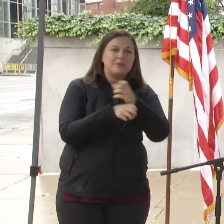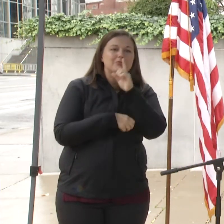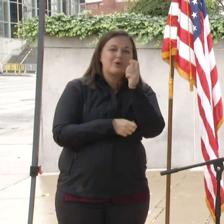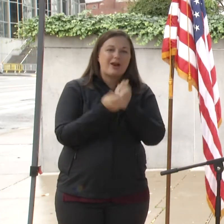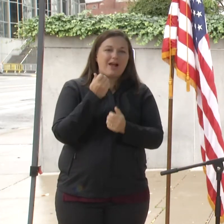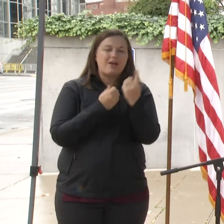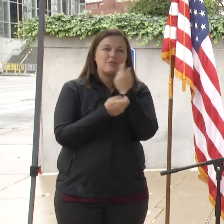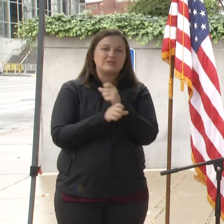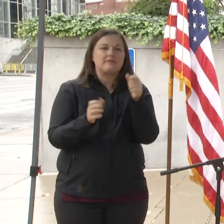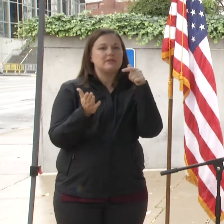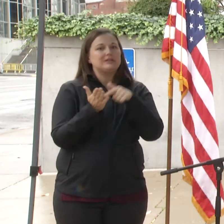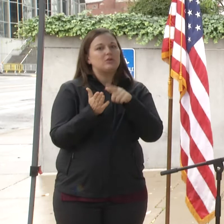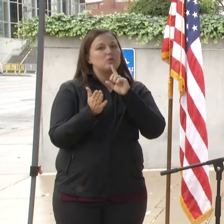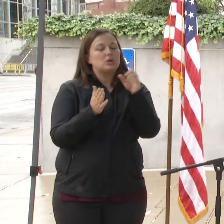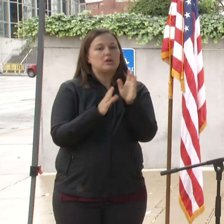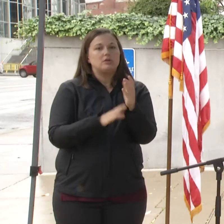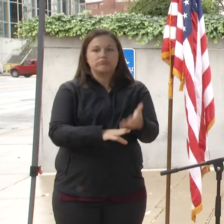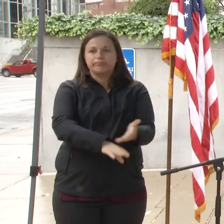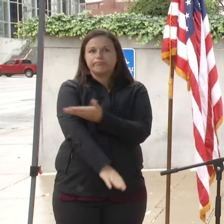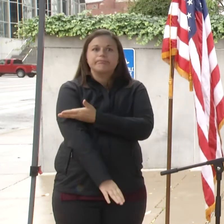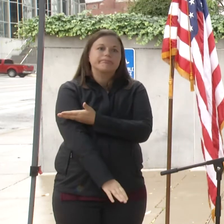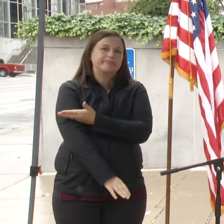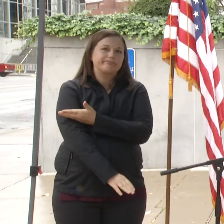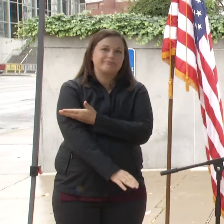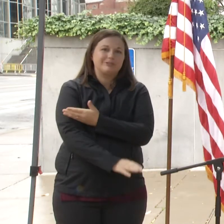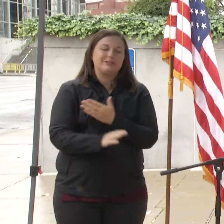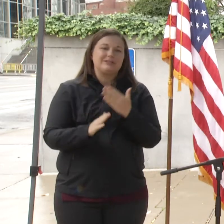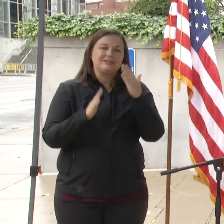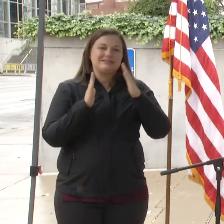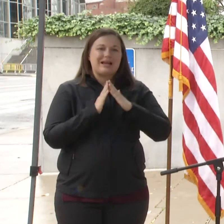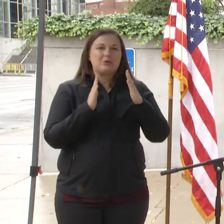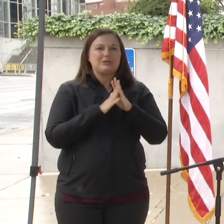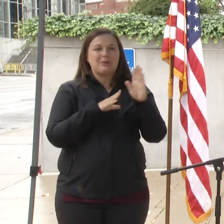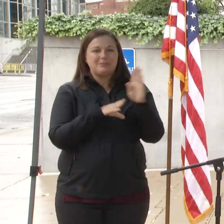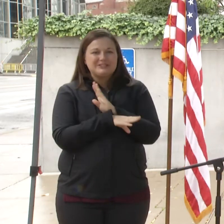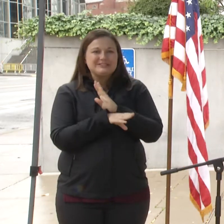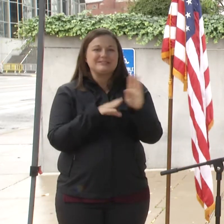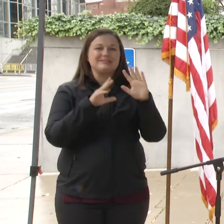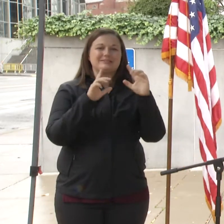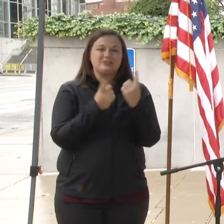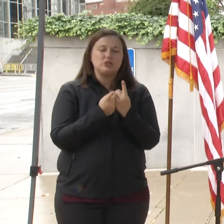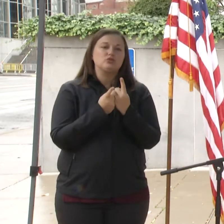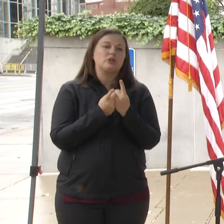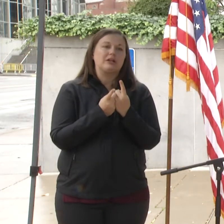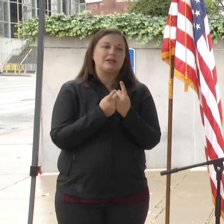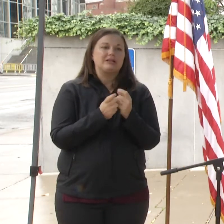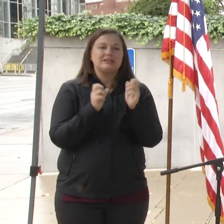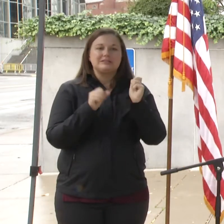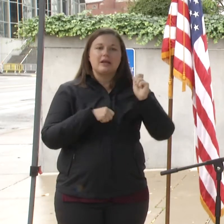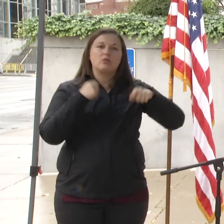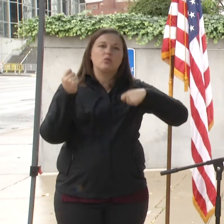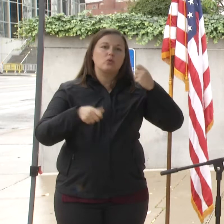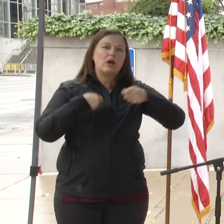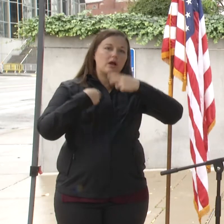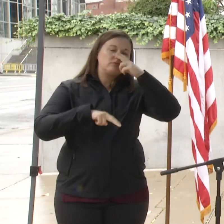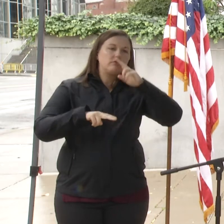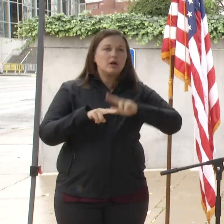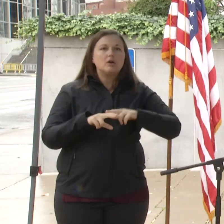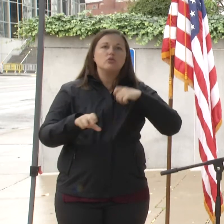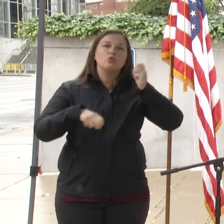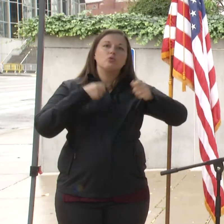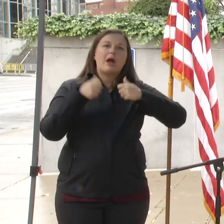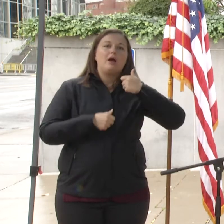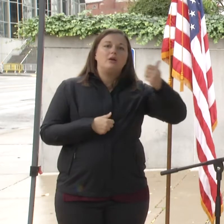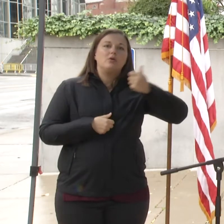District, which only further encourages more people to feel comfortable biking recreationally or commuting to downtown Pittsburgh. This project provides